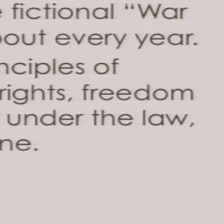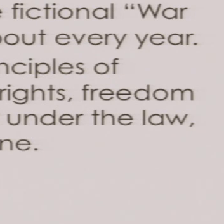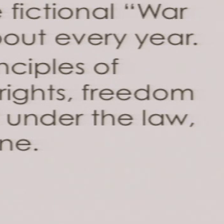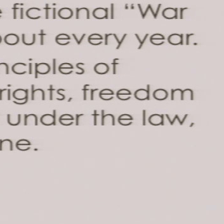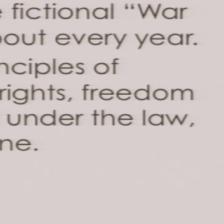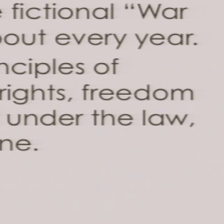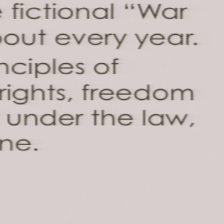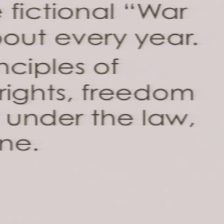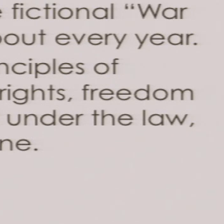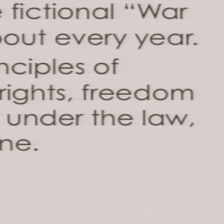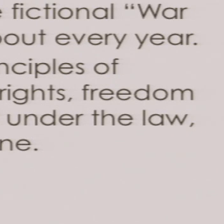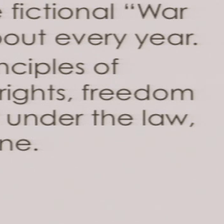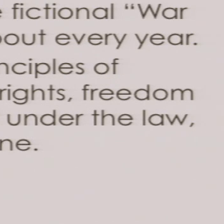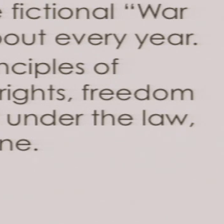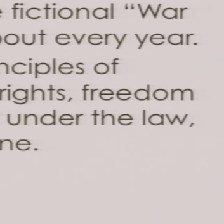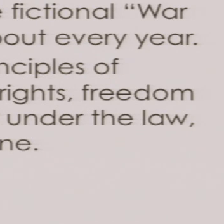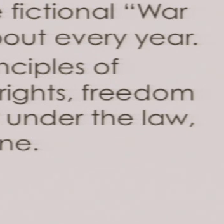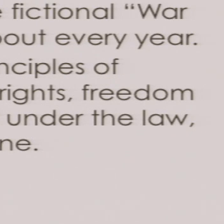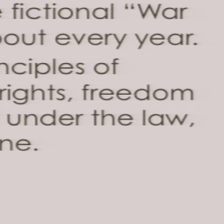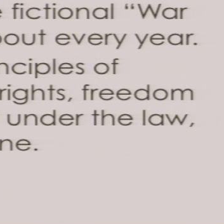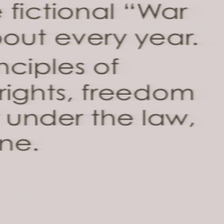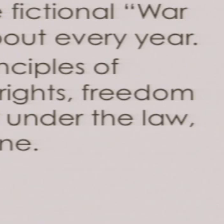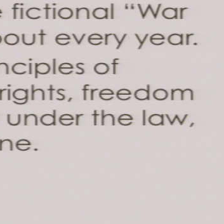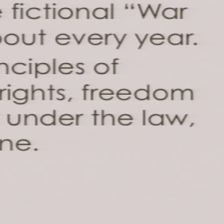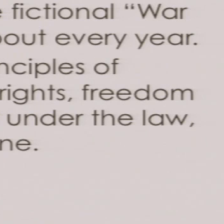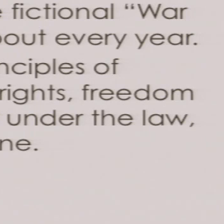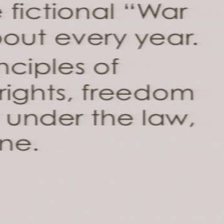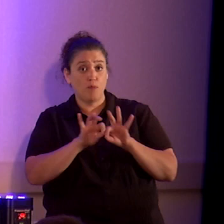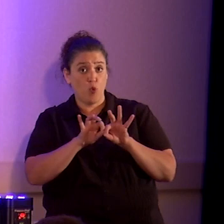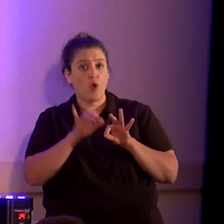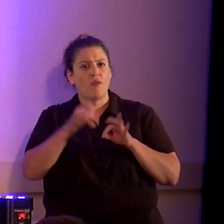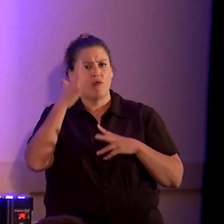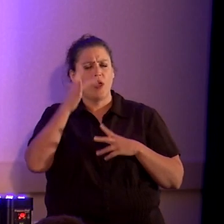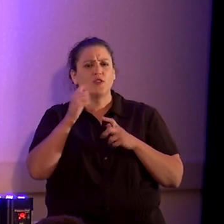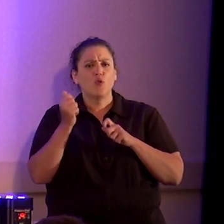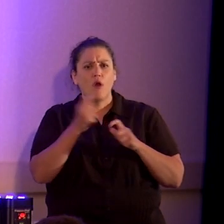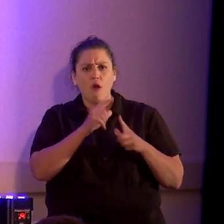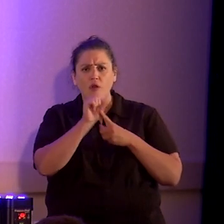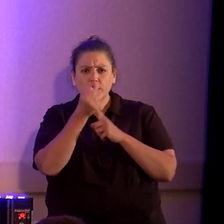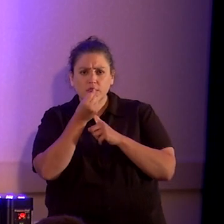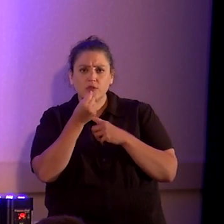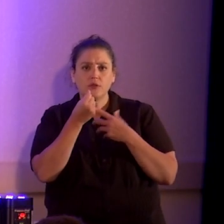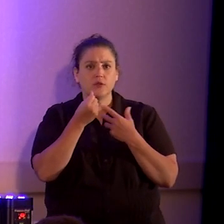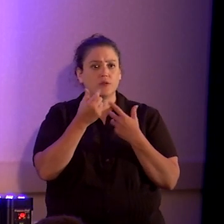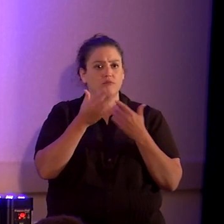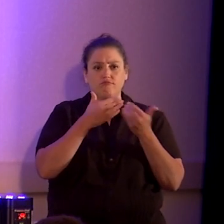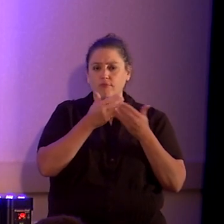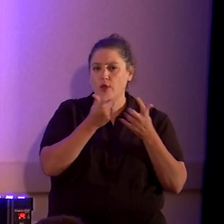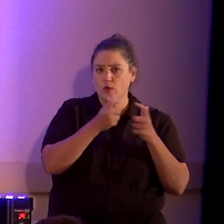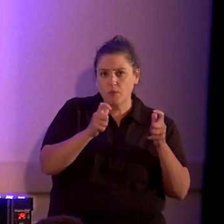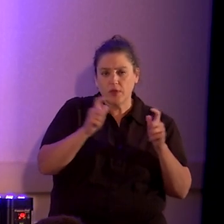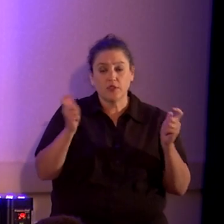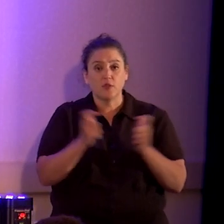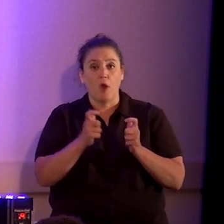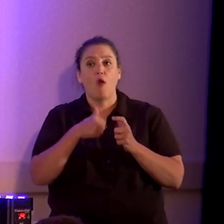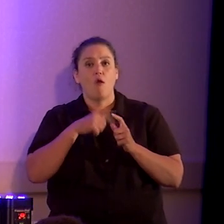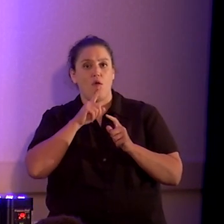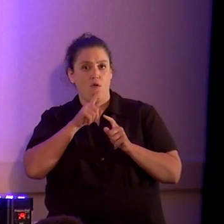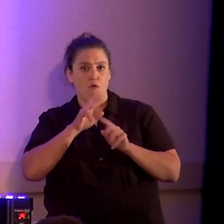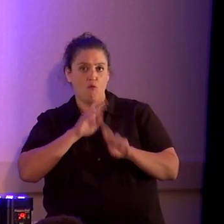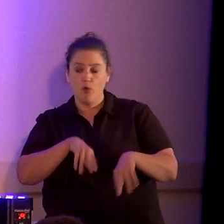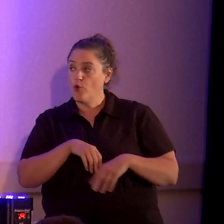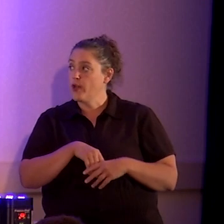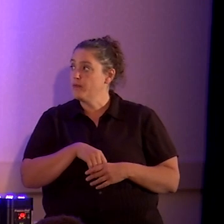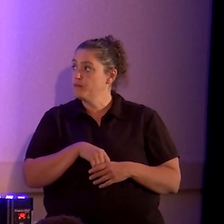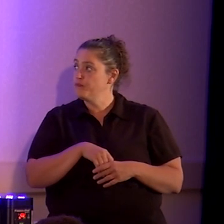human beings in the United States. That's why this is important. That's why all the cases, large and small, are important. Human dignity,